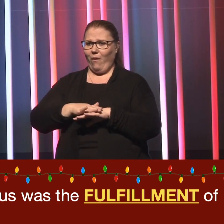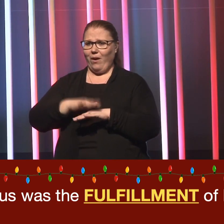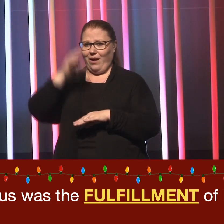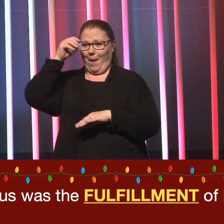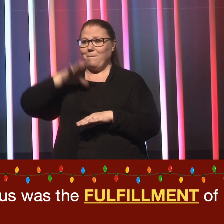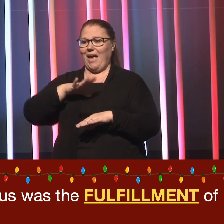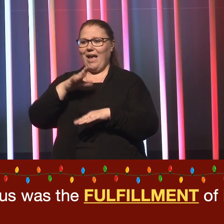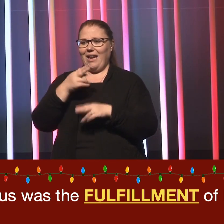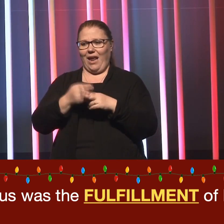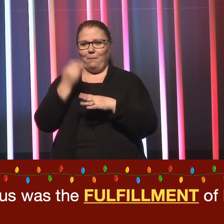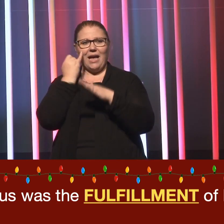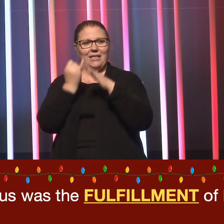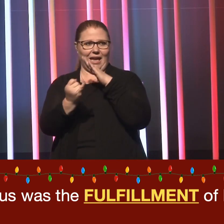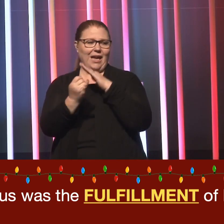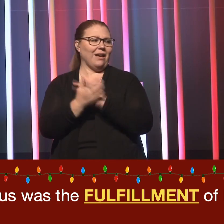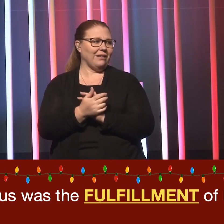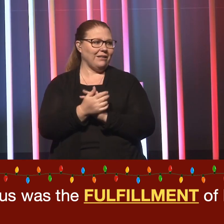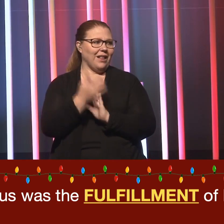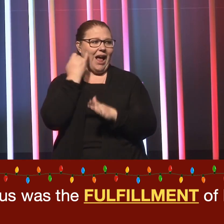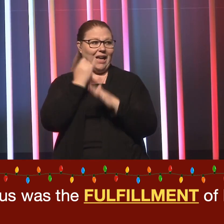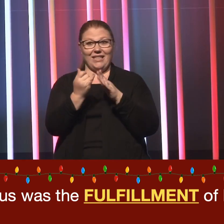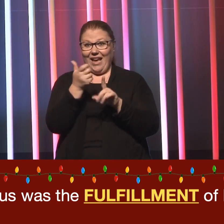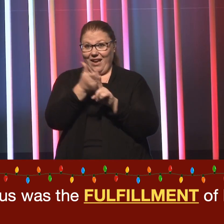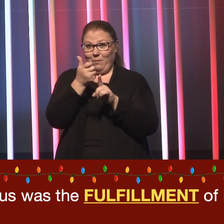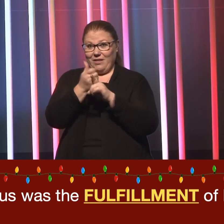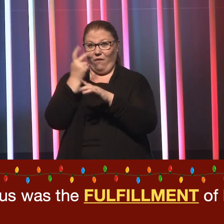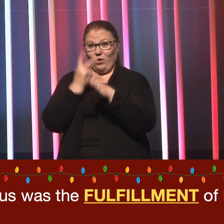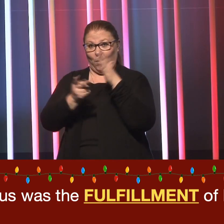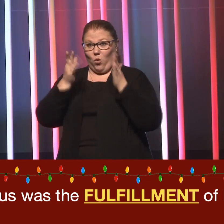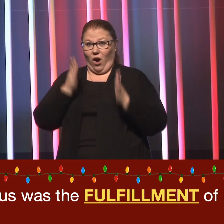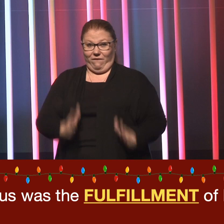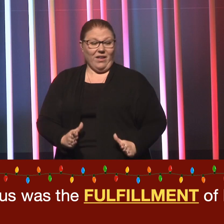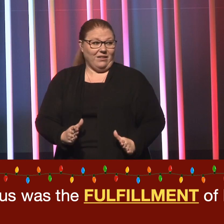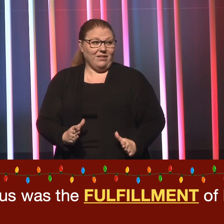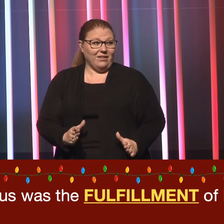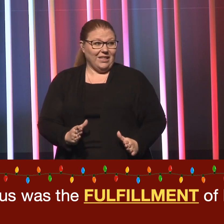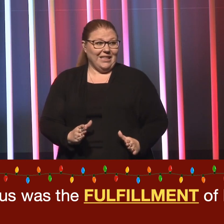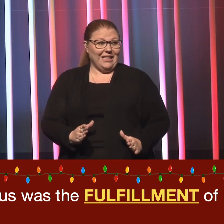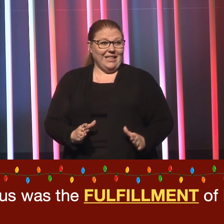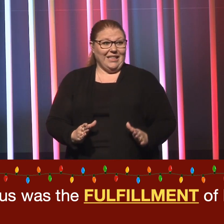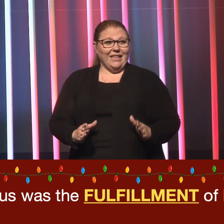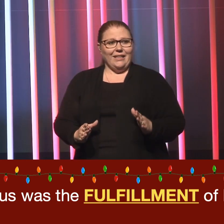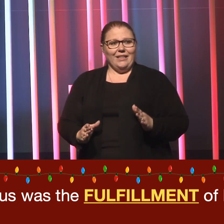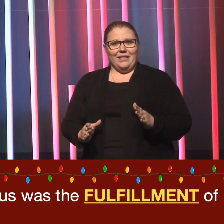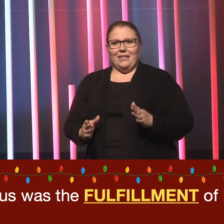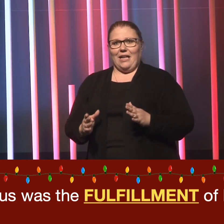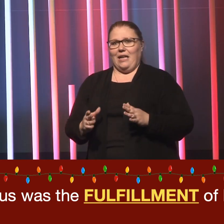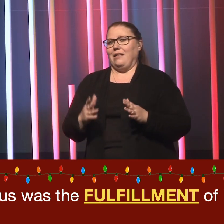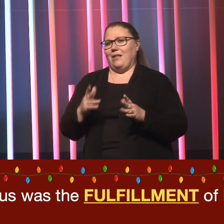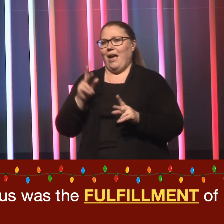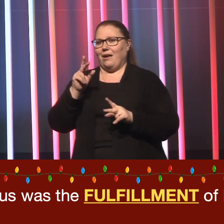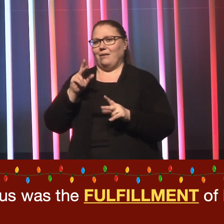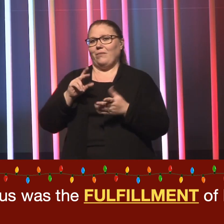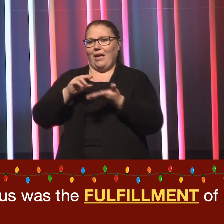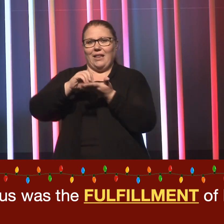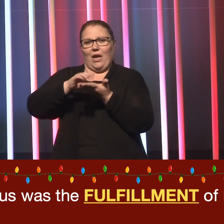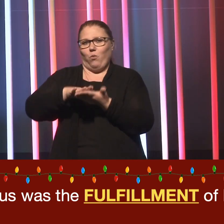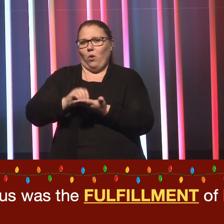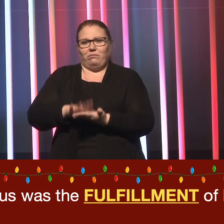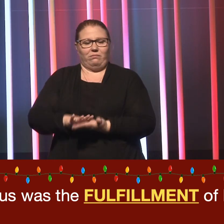Isaiah. Isaiah was a prophet, and he was prophesied and wrote maybe 600 years